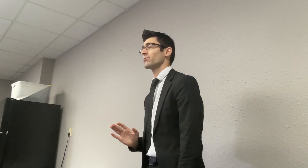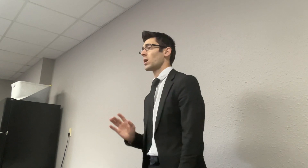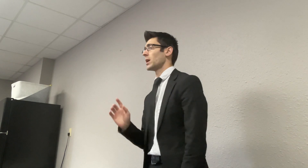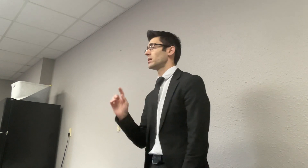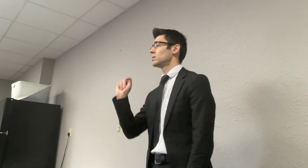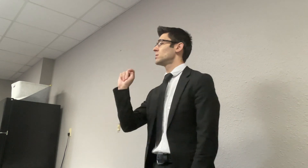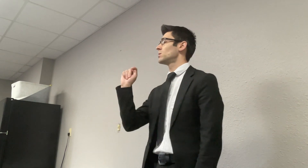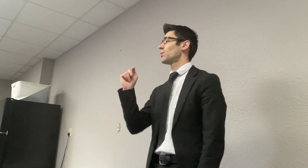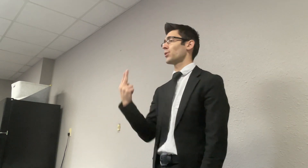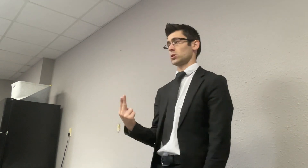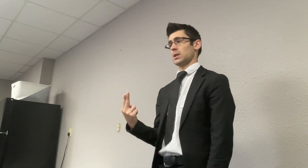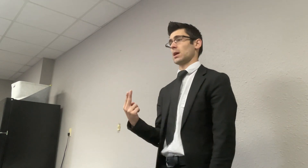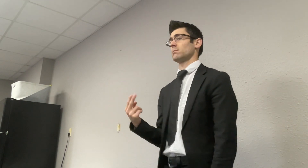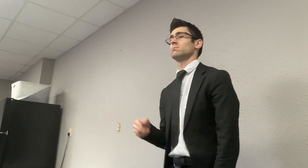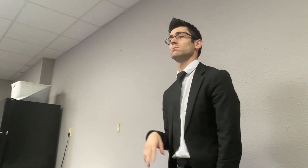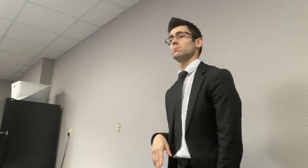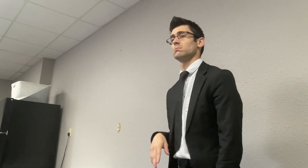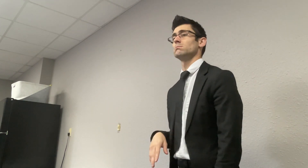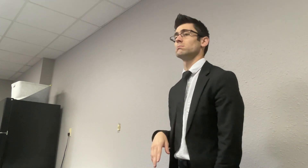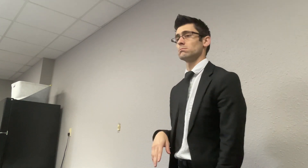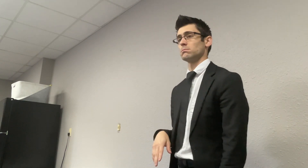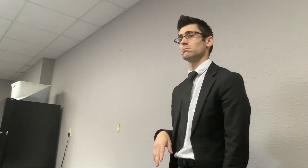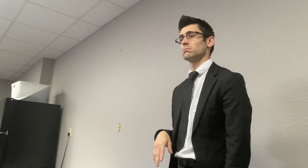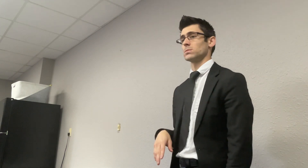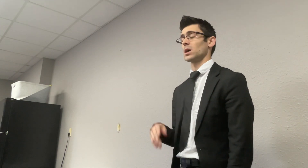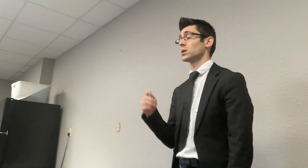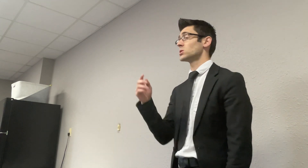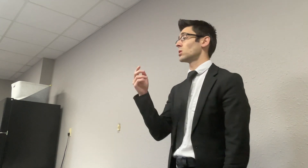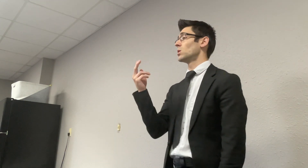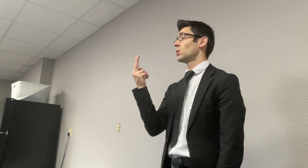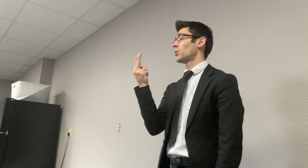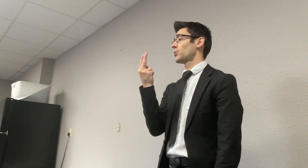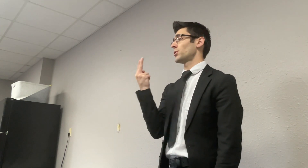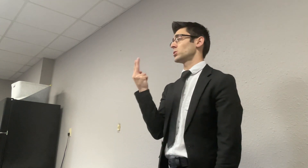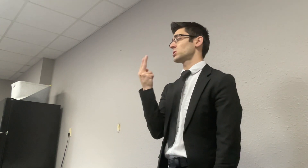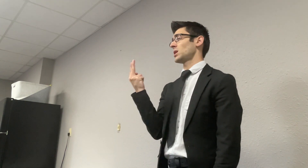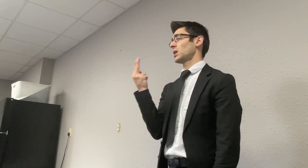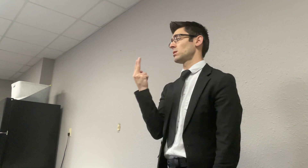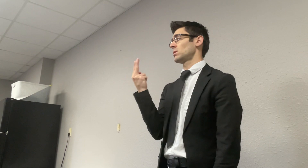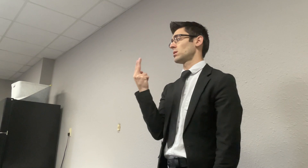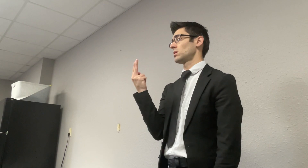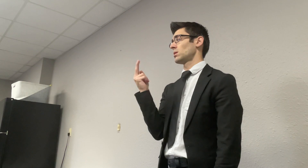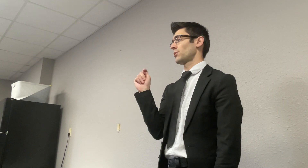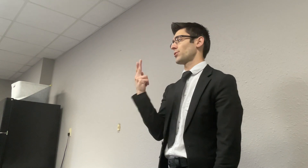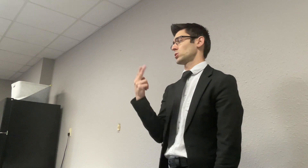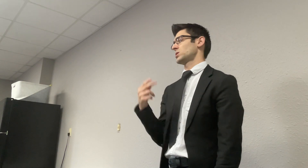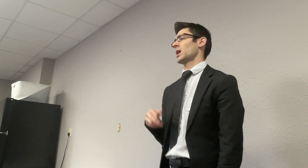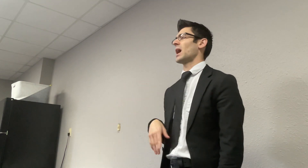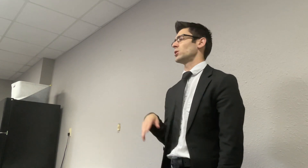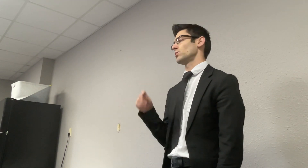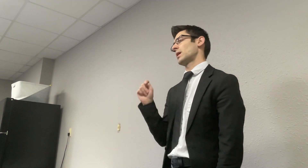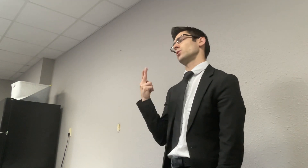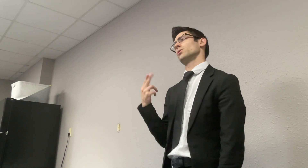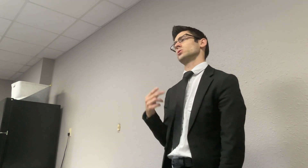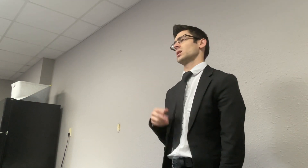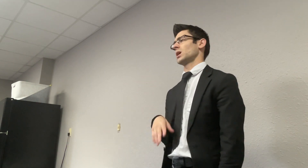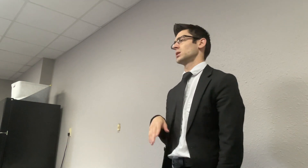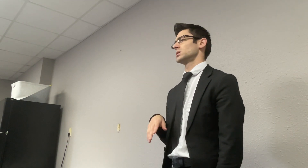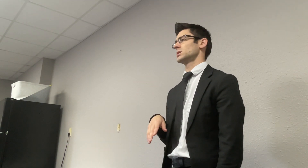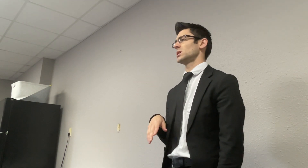fine, Thursday. Mhm. Okay, I feel so like that'd be Thursday, quicker. Yeah. Thursday, I do Thursday. It's easier